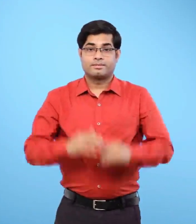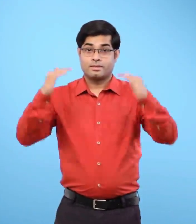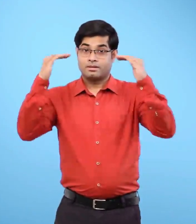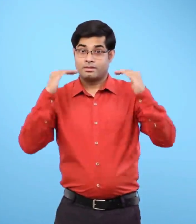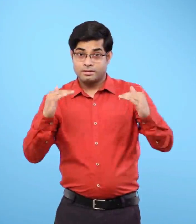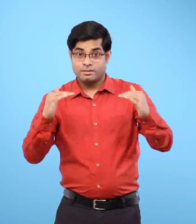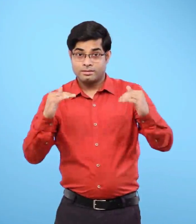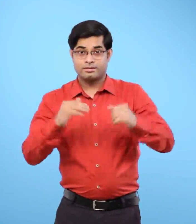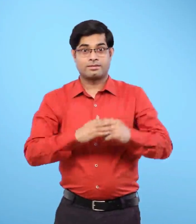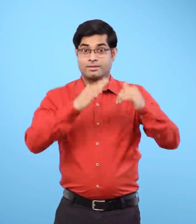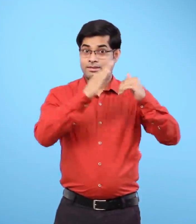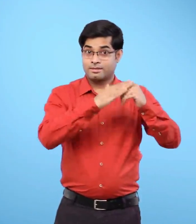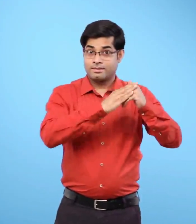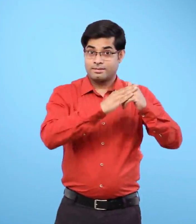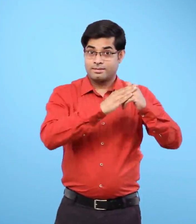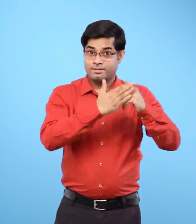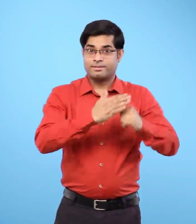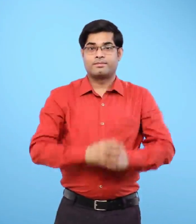Day, Thursday.